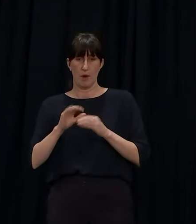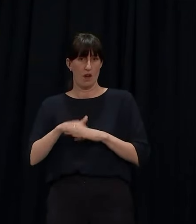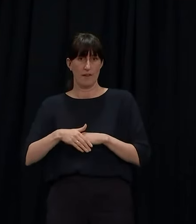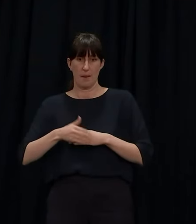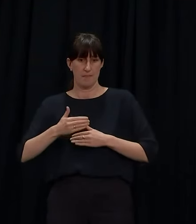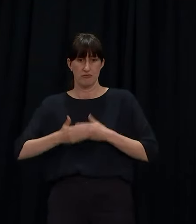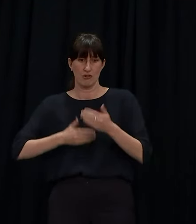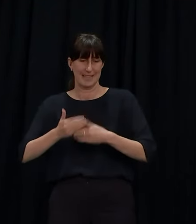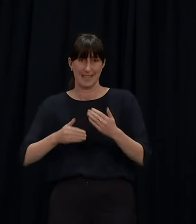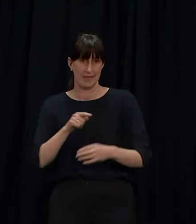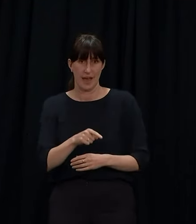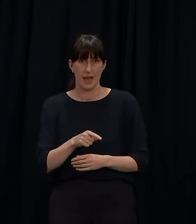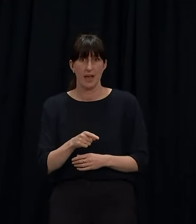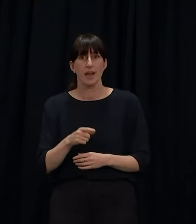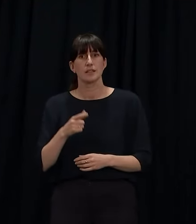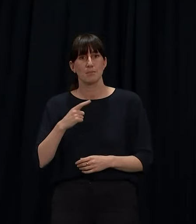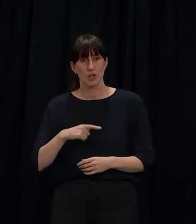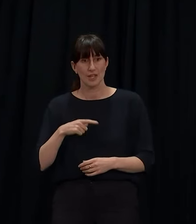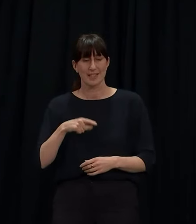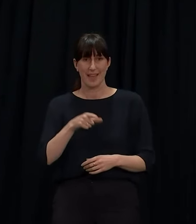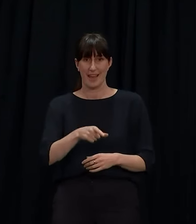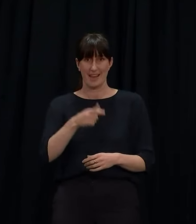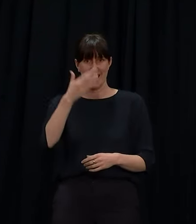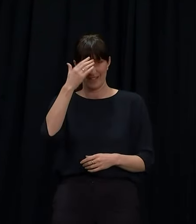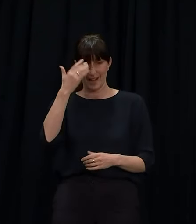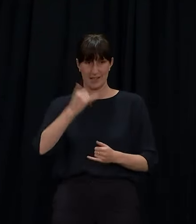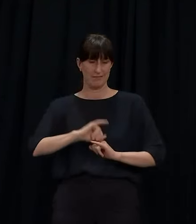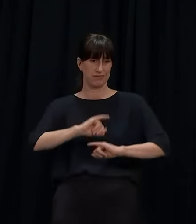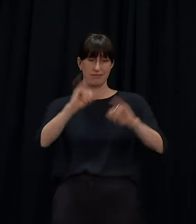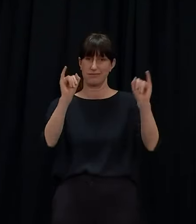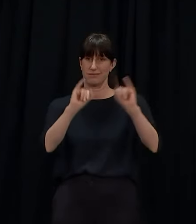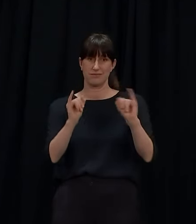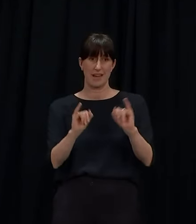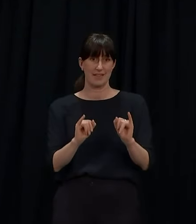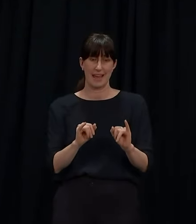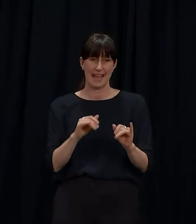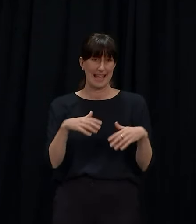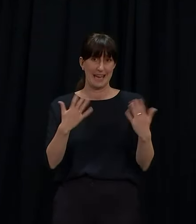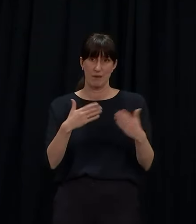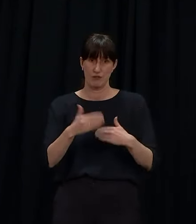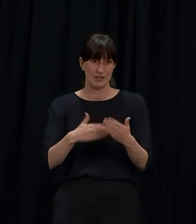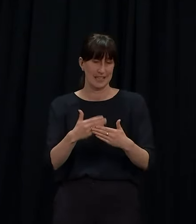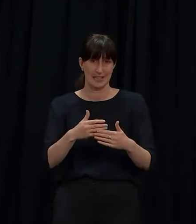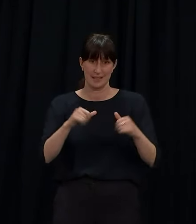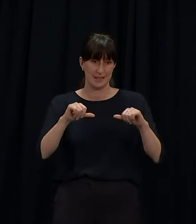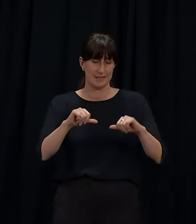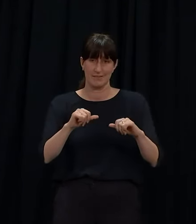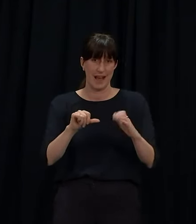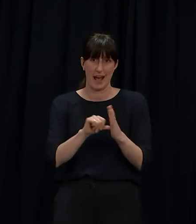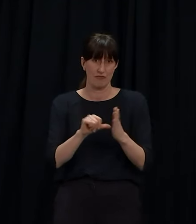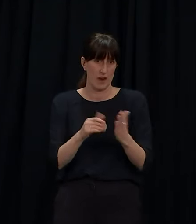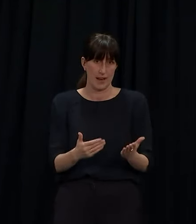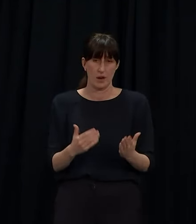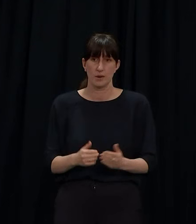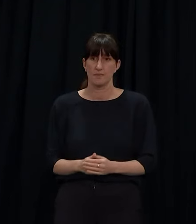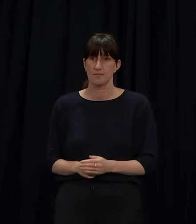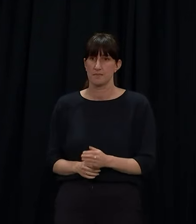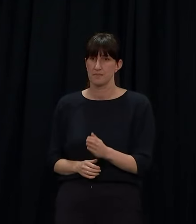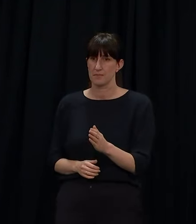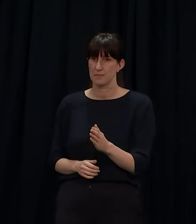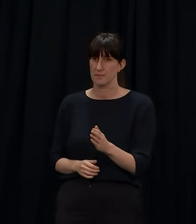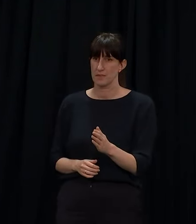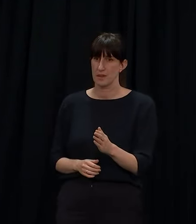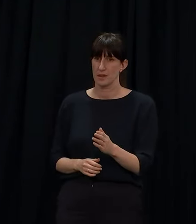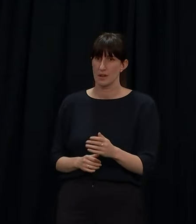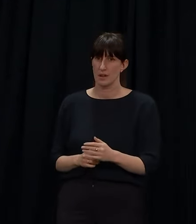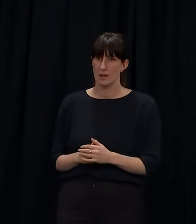in absolute turmoil in that country right now. Prime Minister, where are we at with vaccine passports? I've spoken to someone living overseas